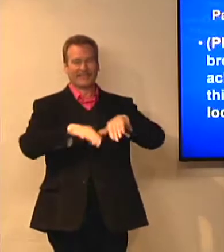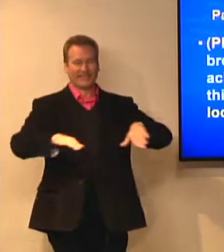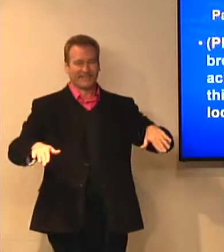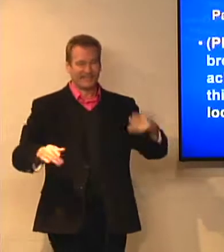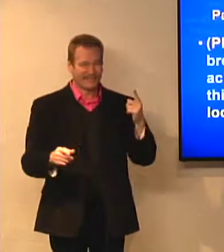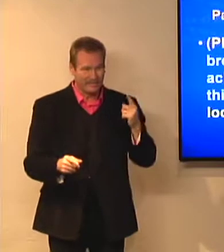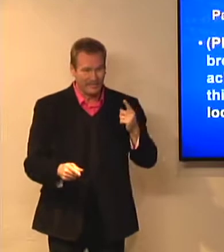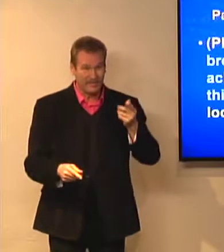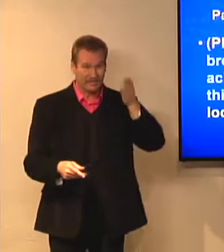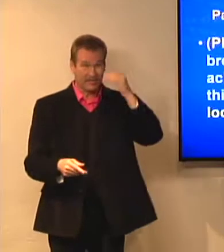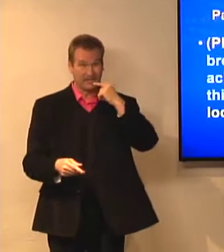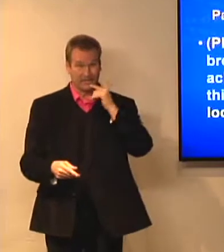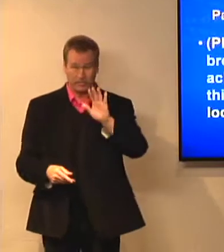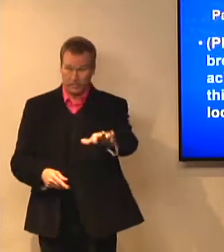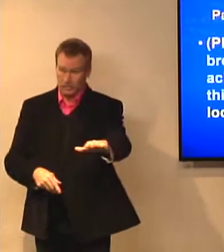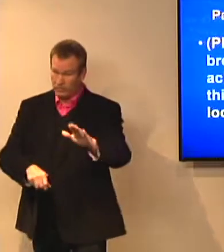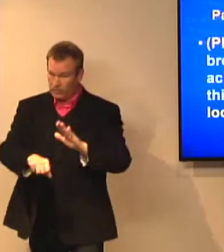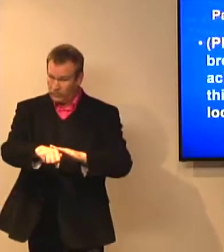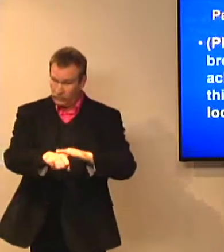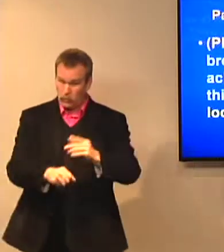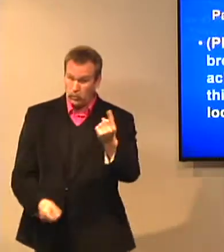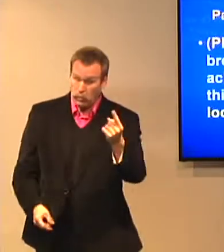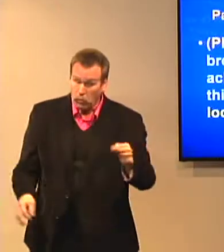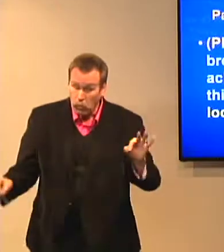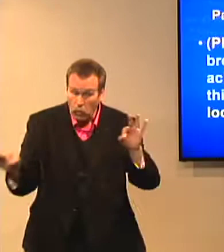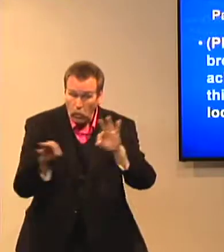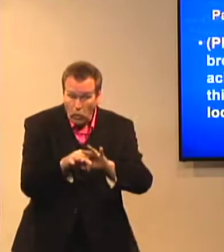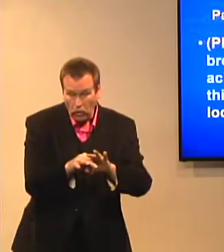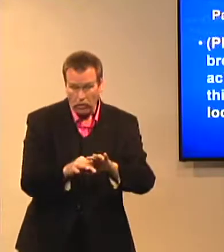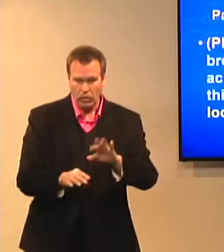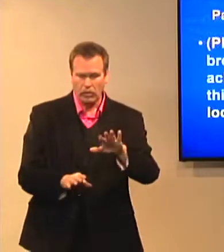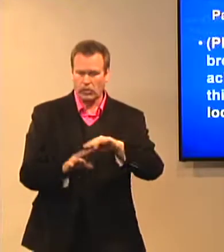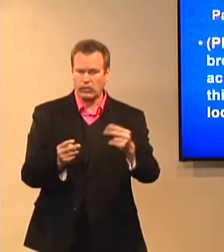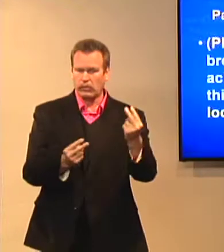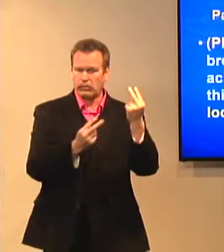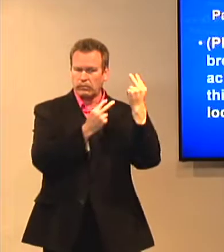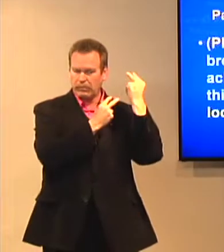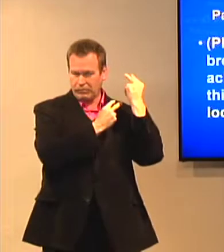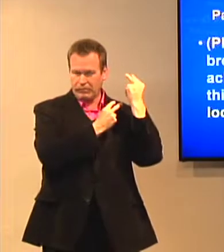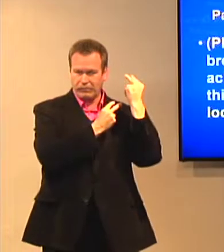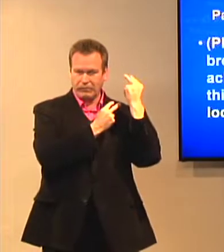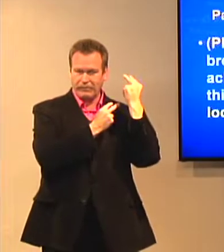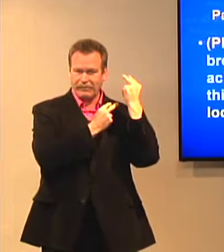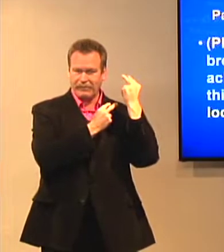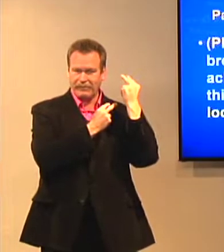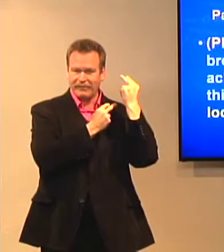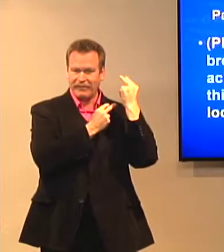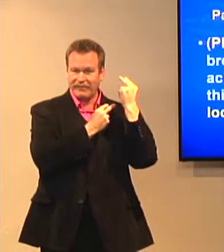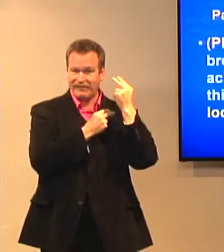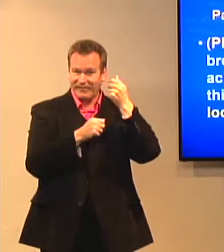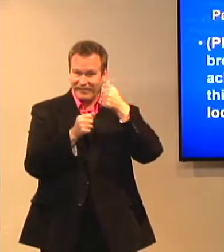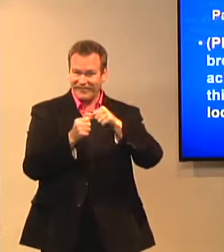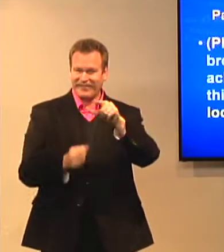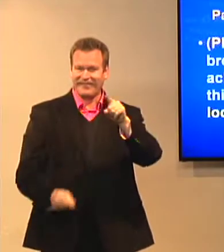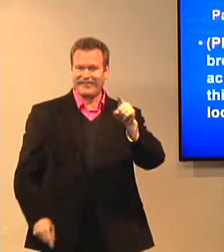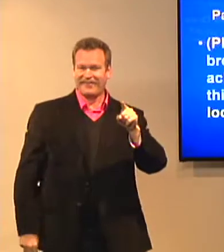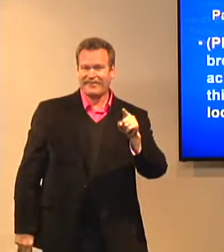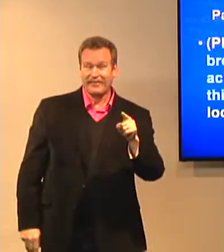Because you know that, you know, husbands and wives and things, and you know, and then they will say, sometimes they'll say, you know, it's really important, you